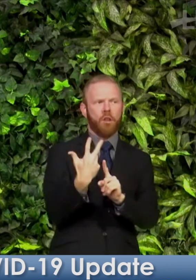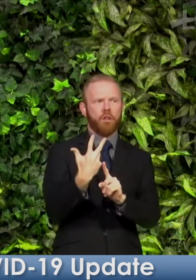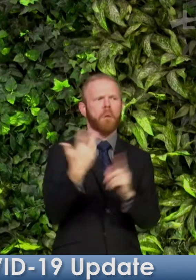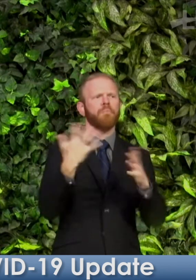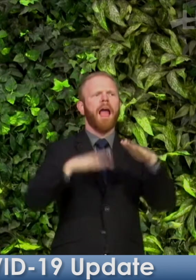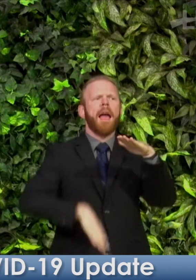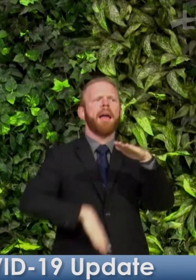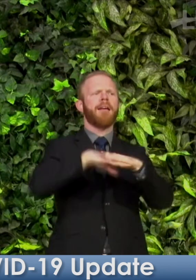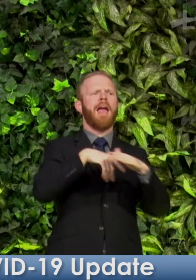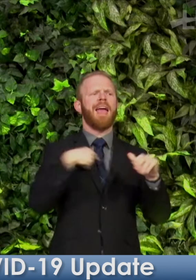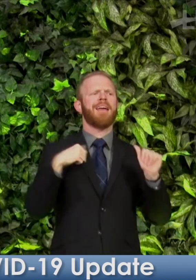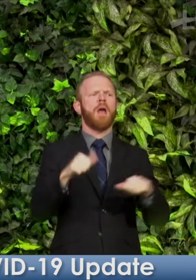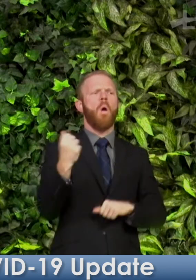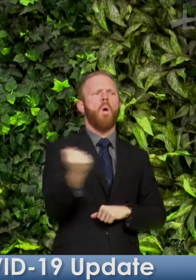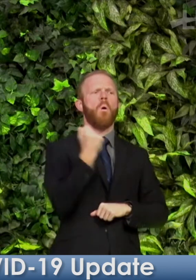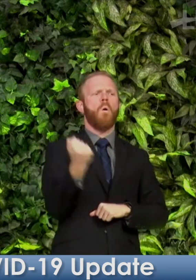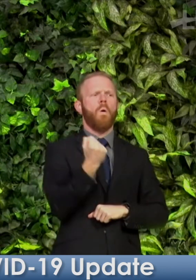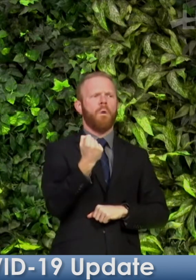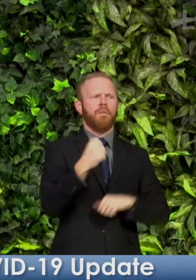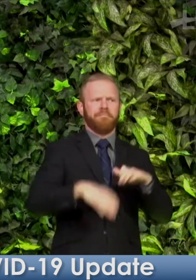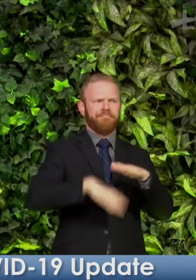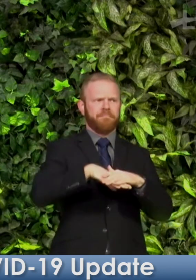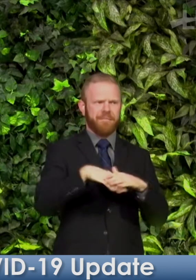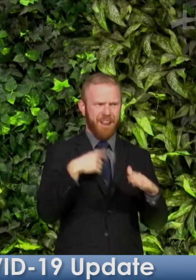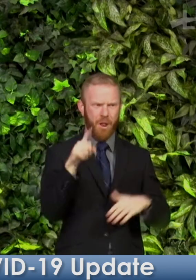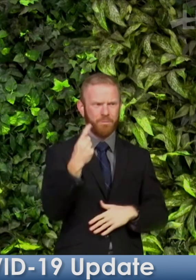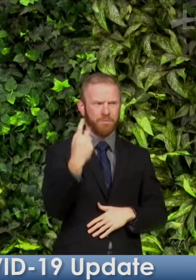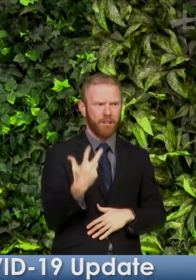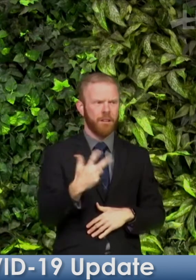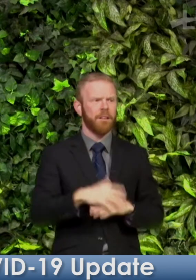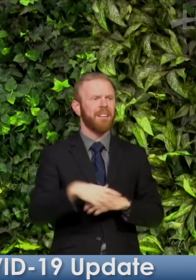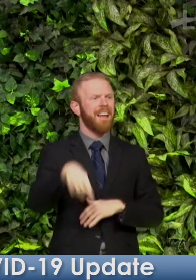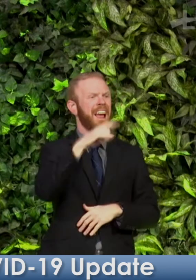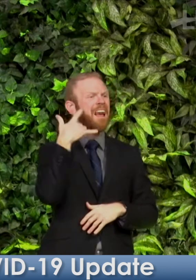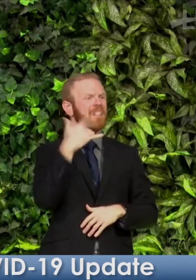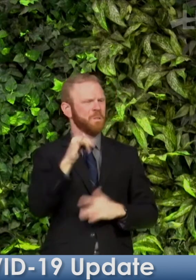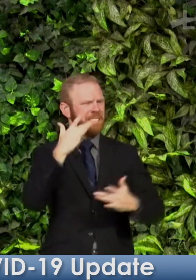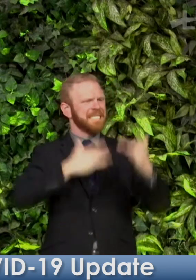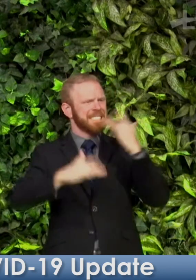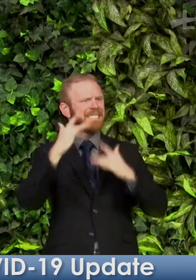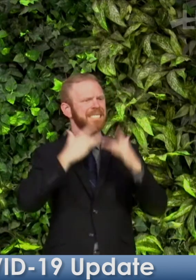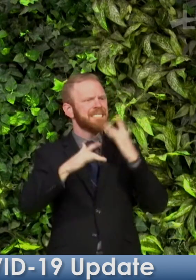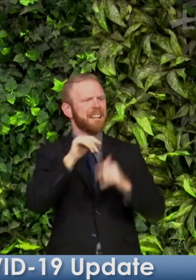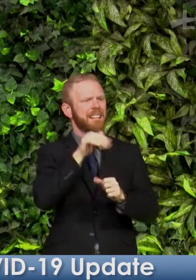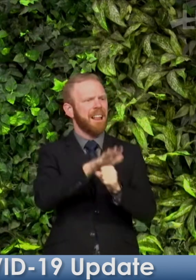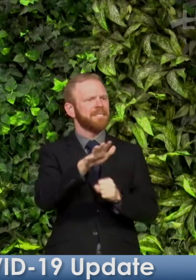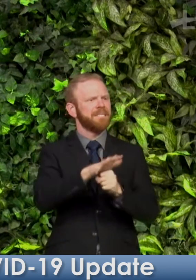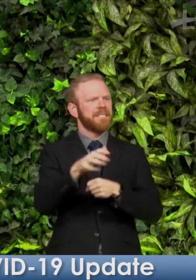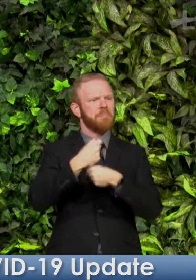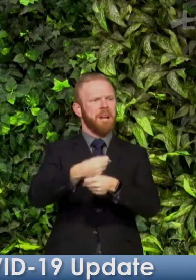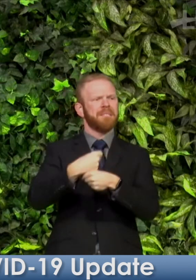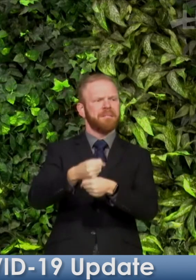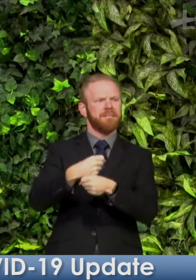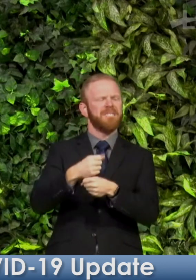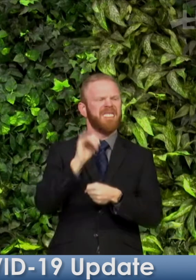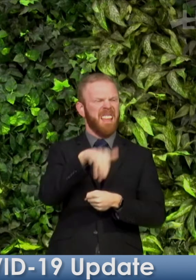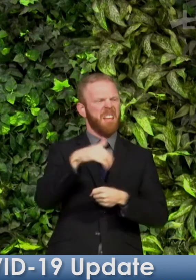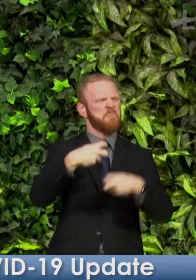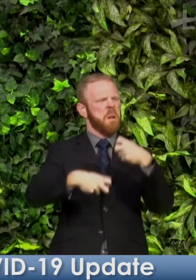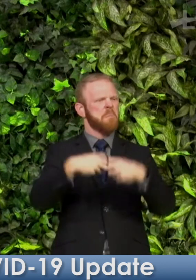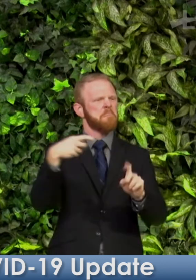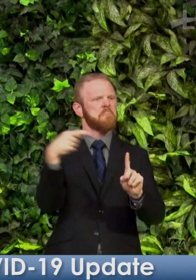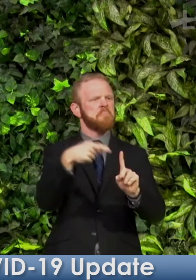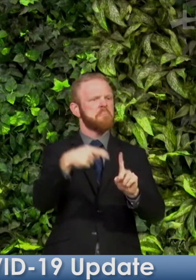toggling back based upon limited supply. That's a manufacturing issue. Manufactured supply in the United States of America